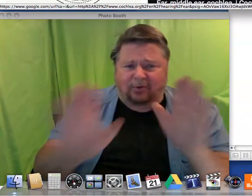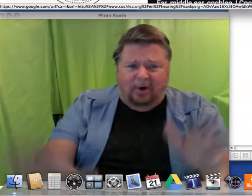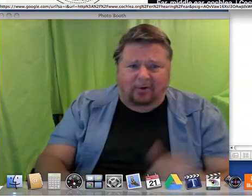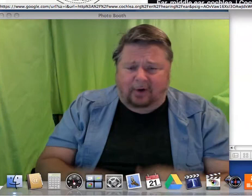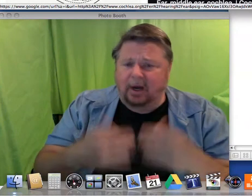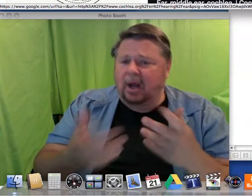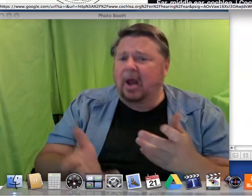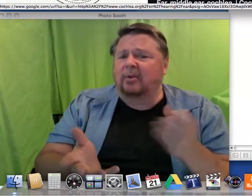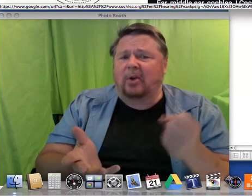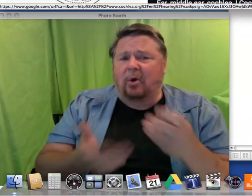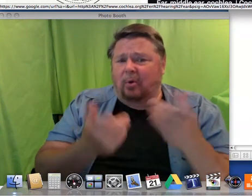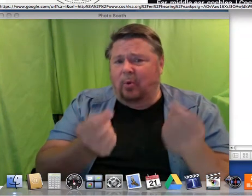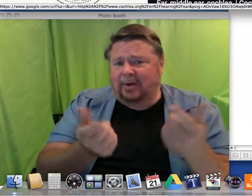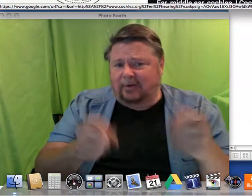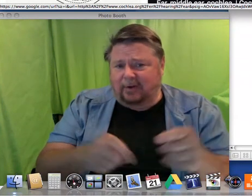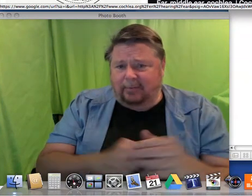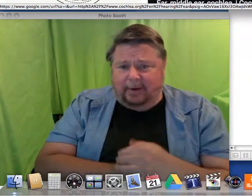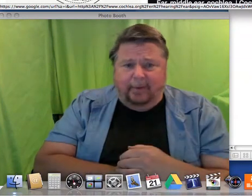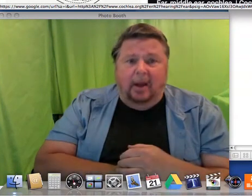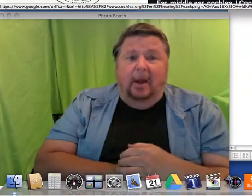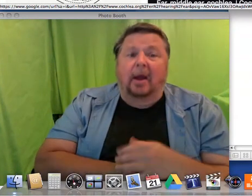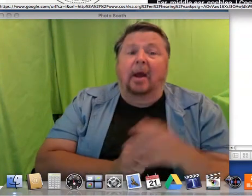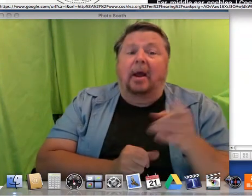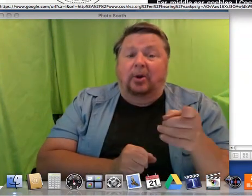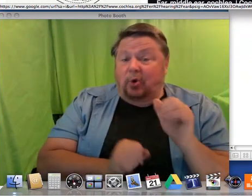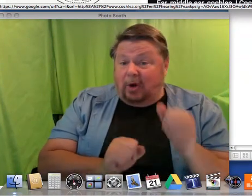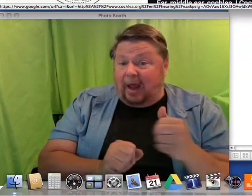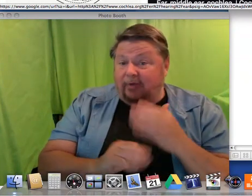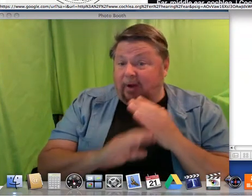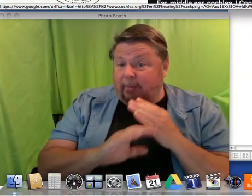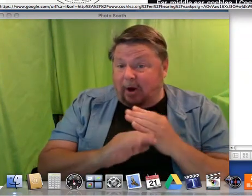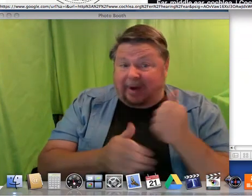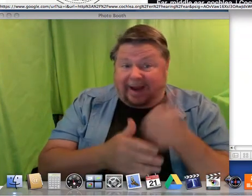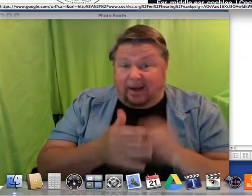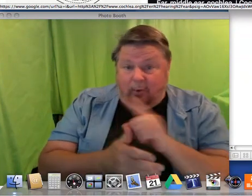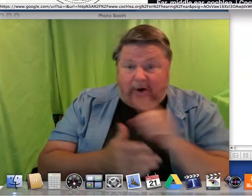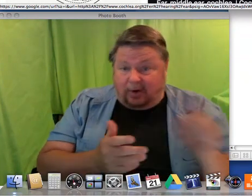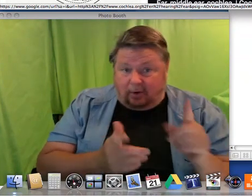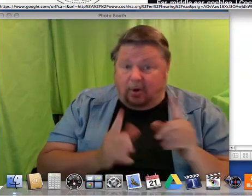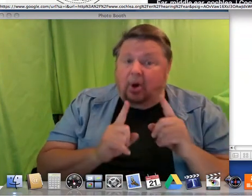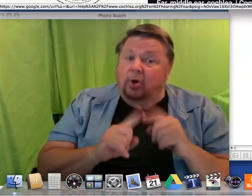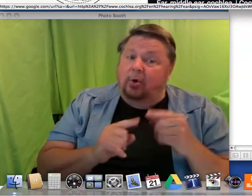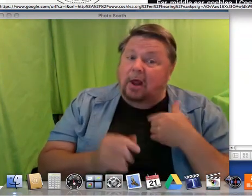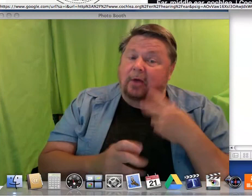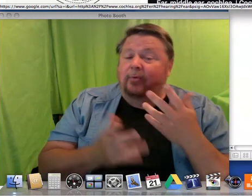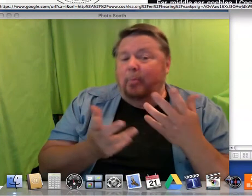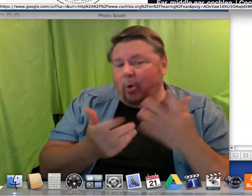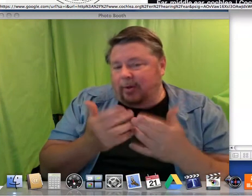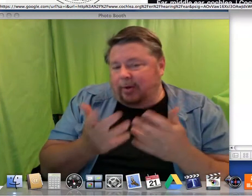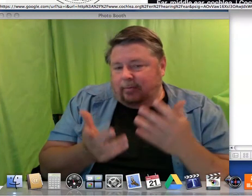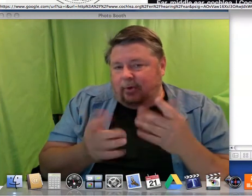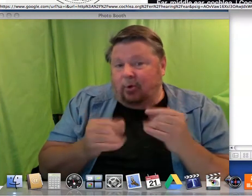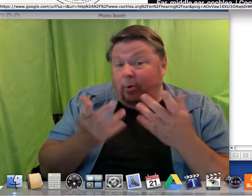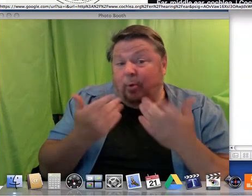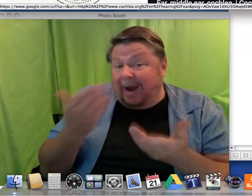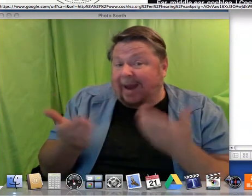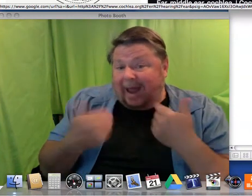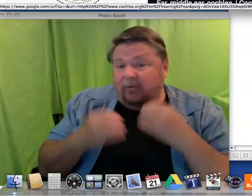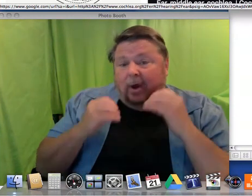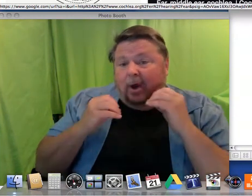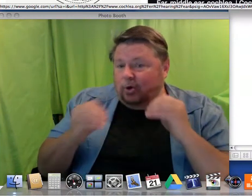Great, great, great, great. So what does this mean? You could have an impairment anywhere in here. You could have more than, you